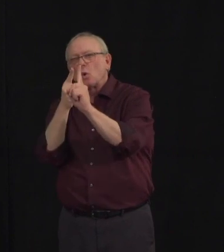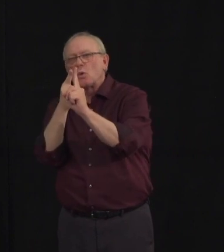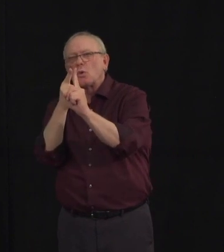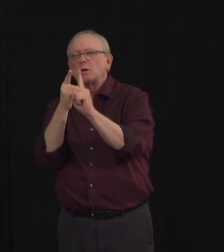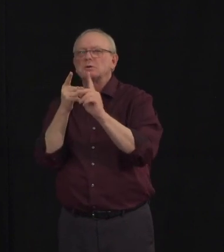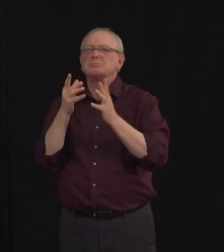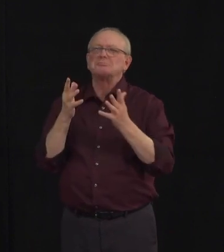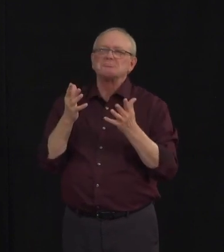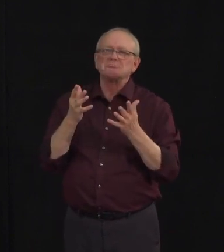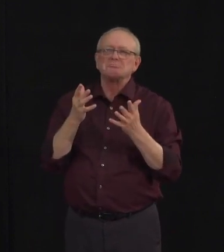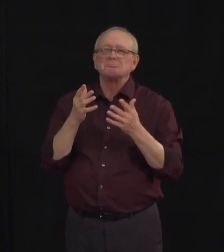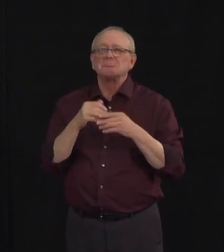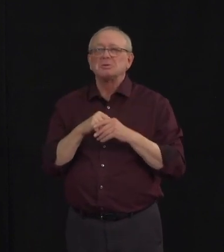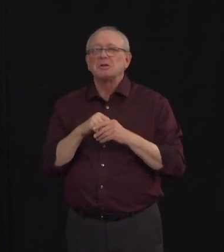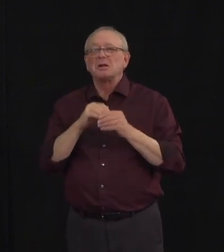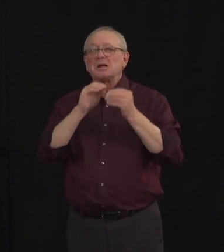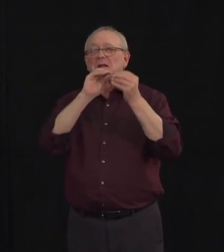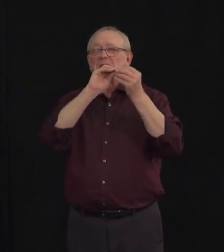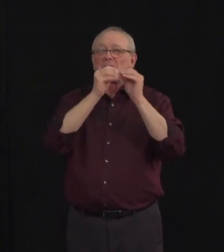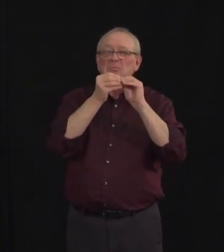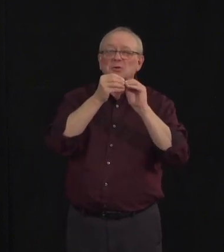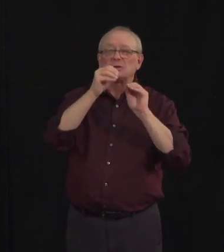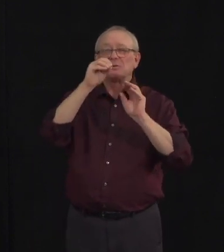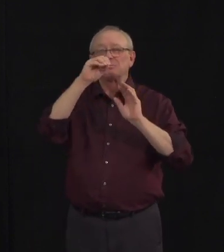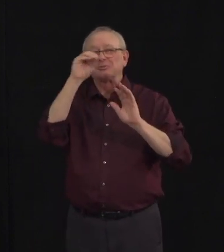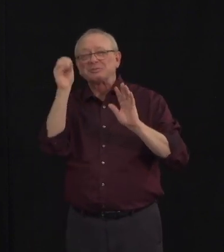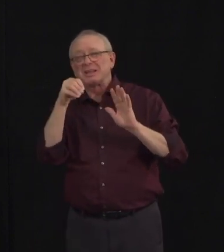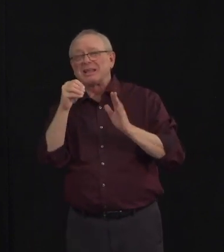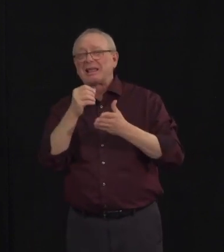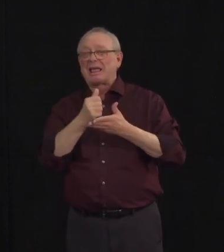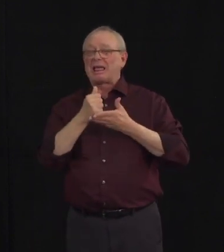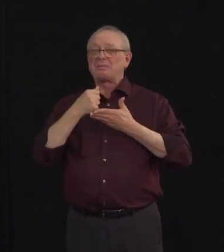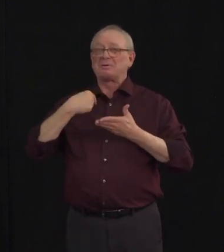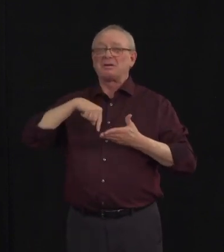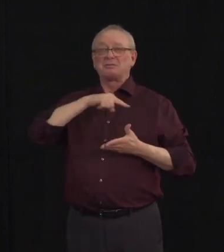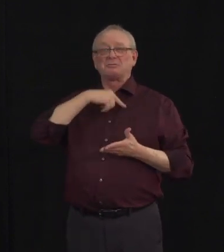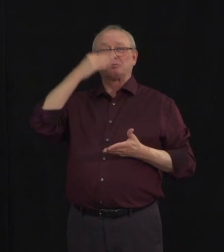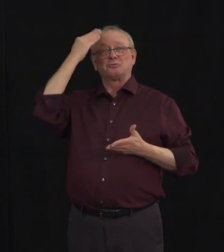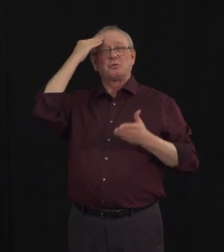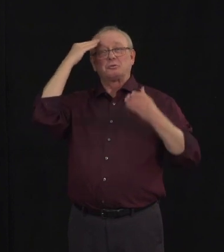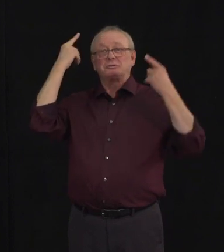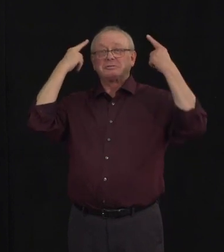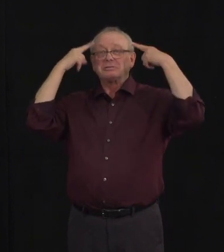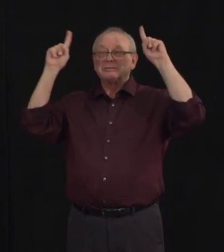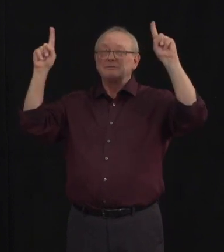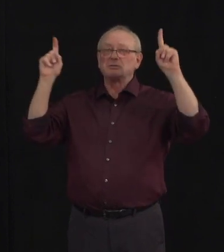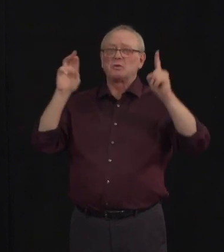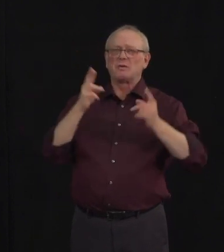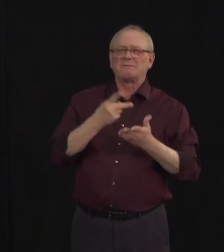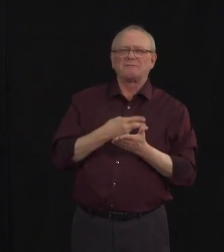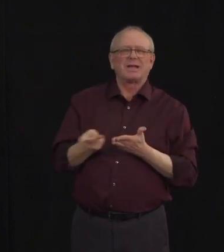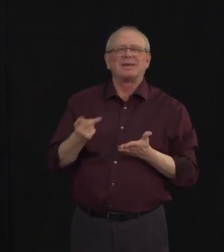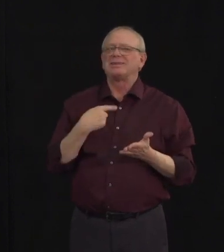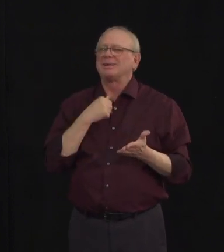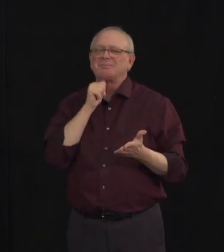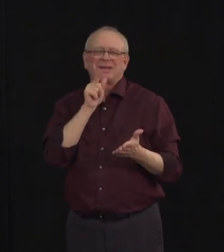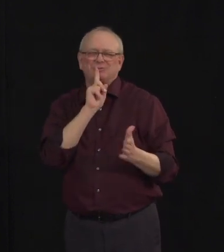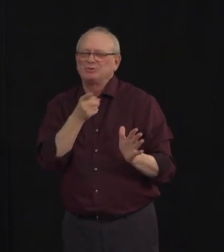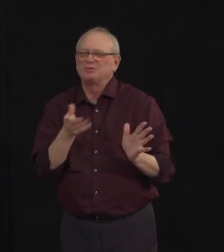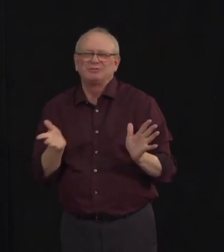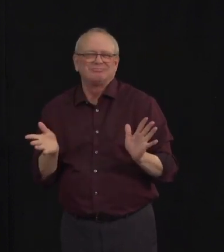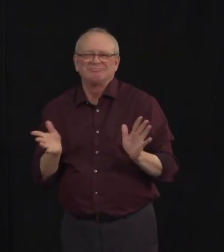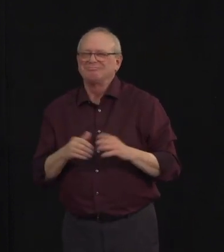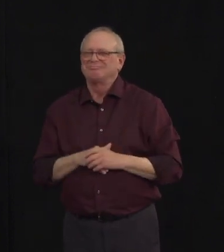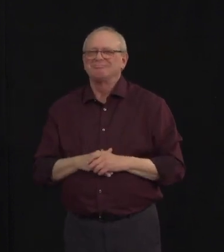fail. Again, I think the more promptly we're able to do that contact tracing, the better. And we have enhanced our contact tracing teams to be able